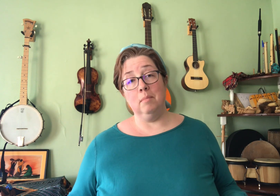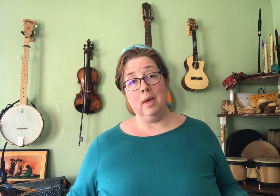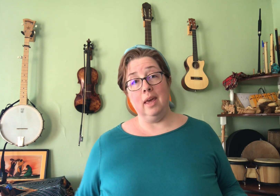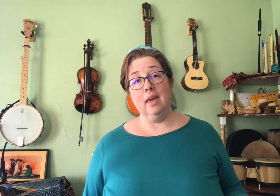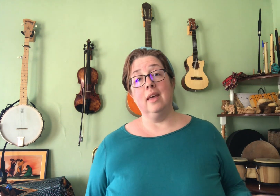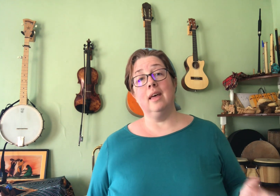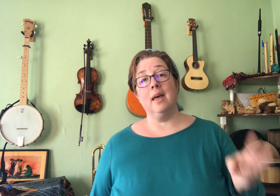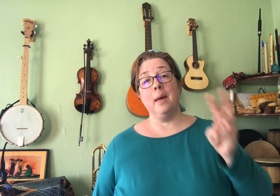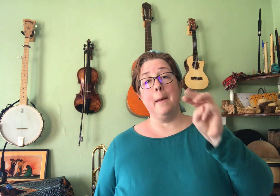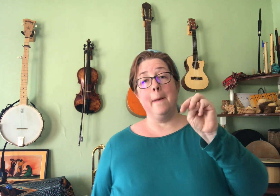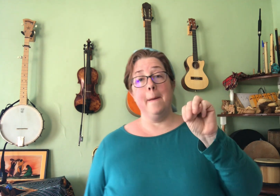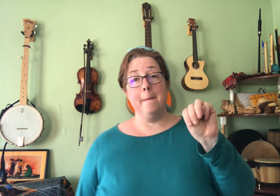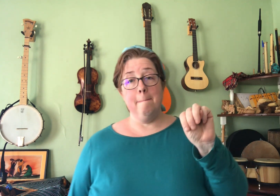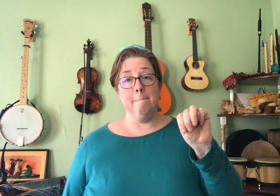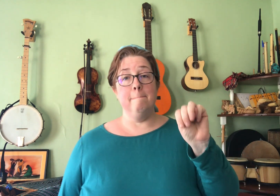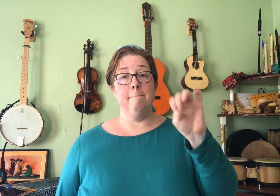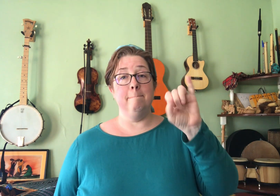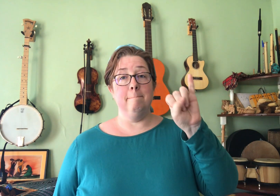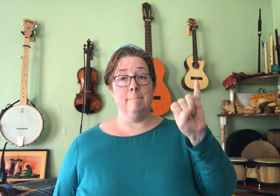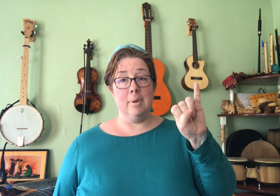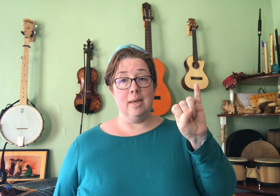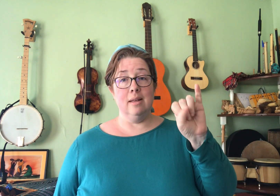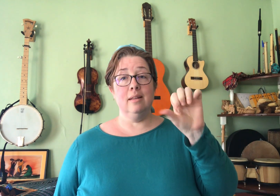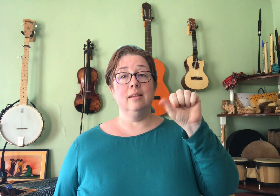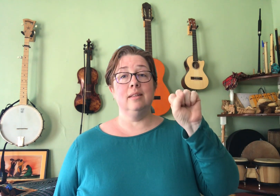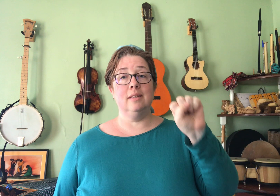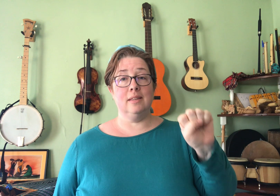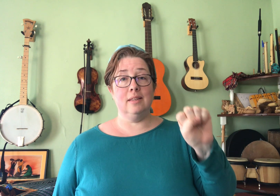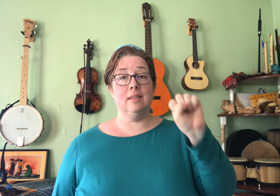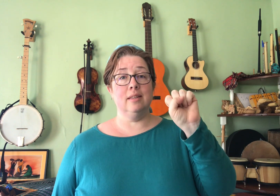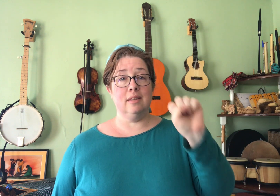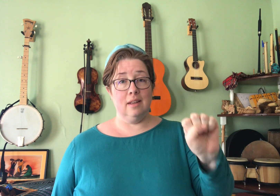be Miss H